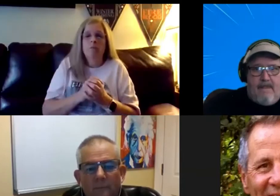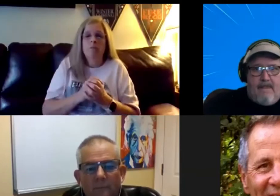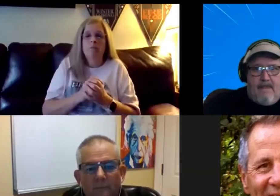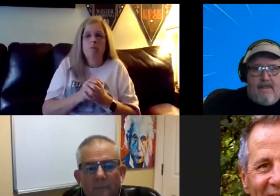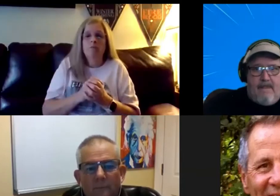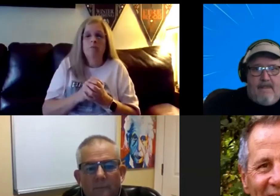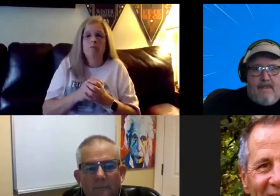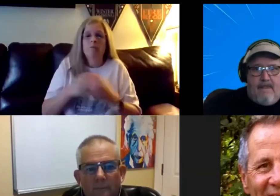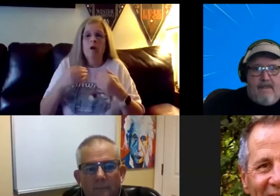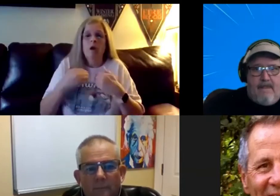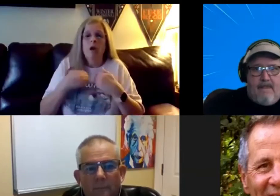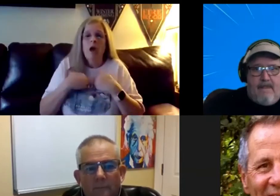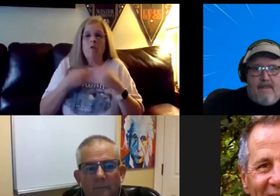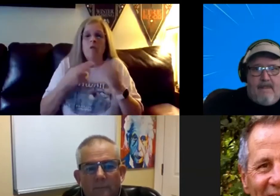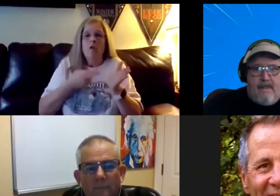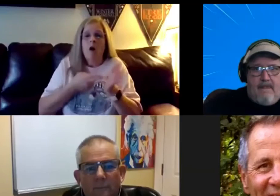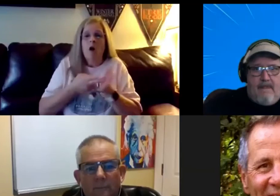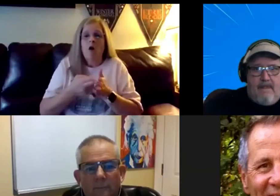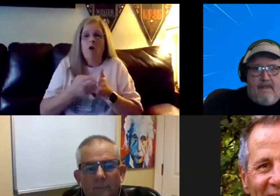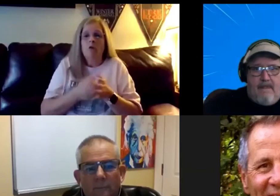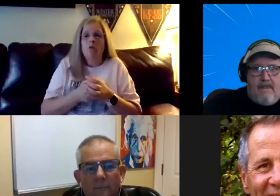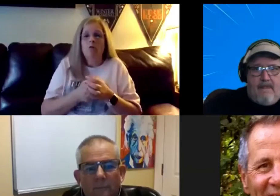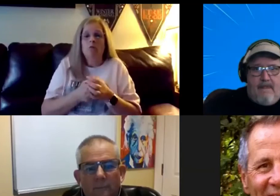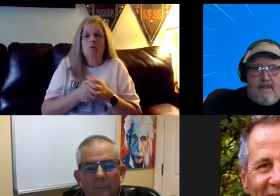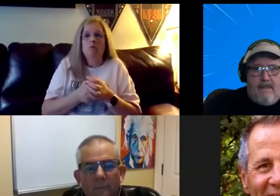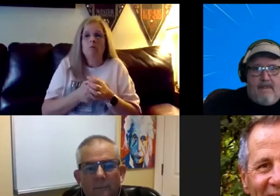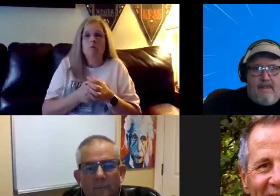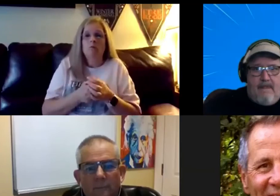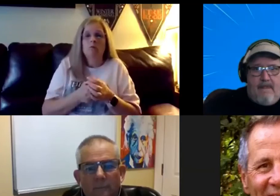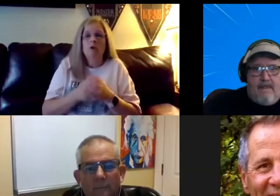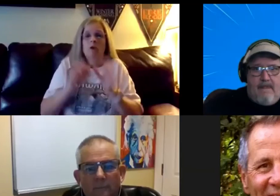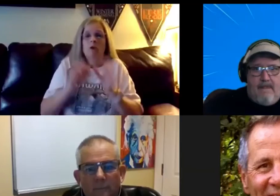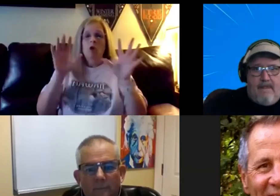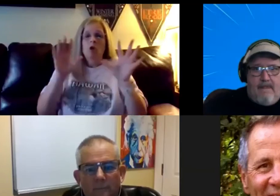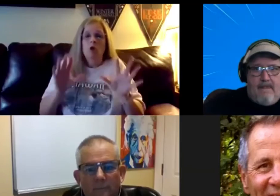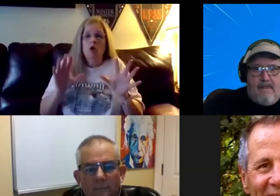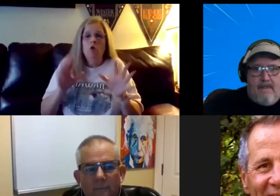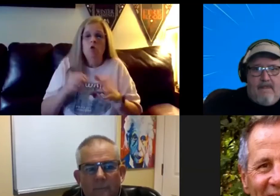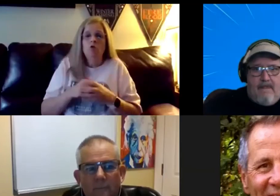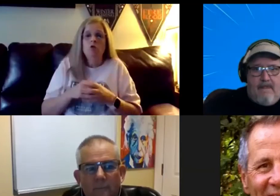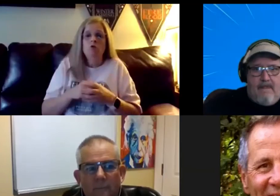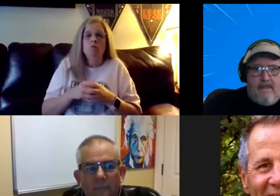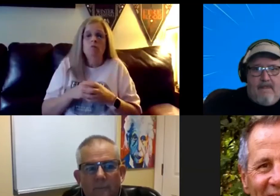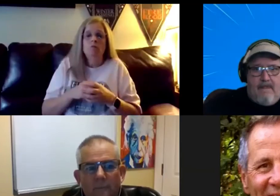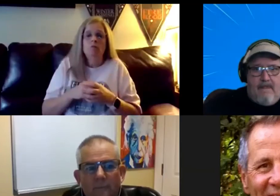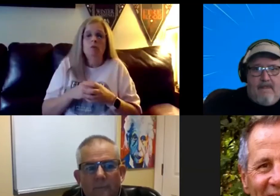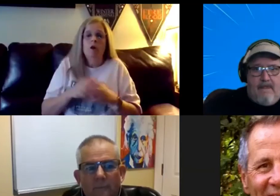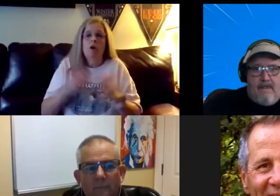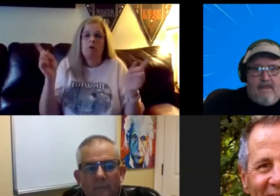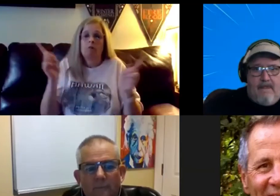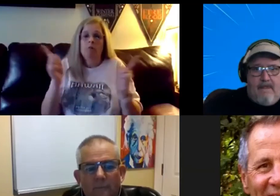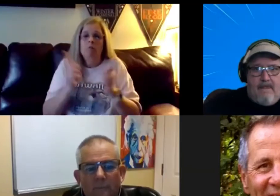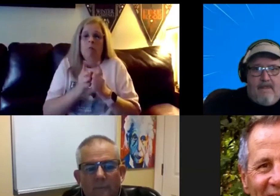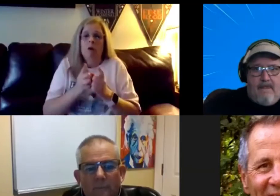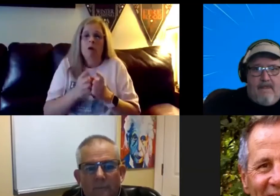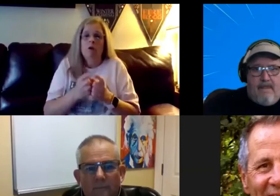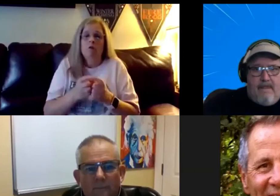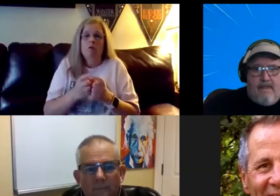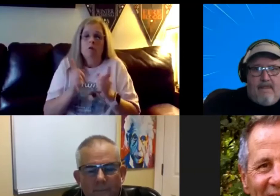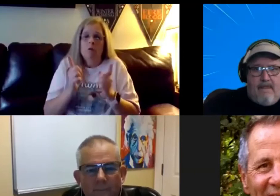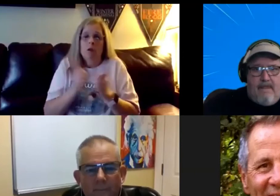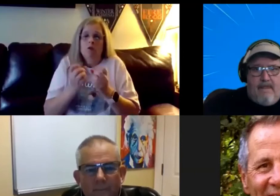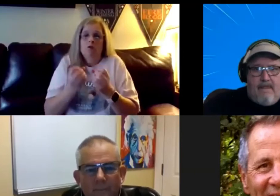having the honor and the huge privilege of meeting so many people